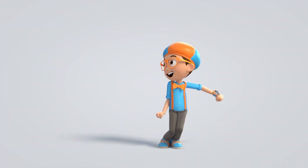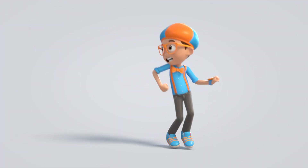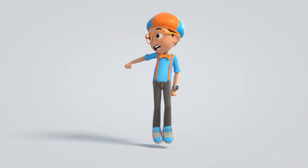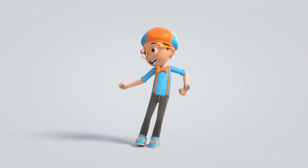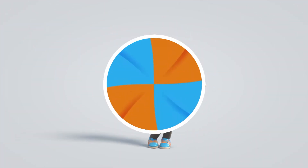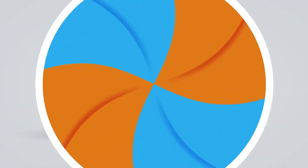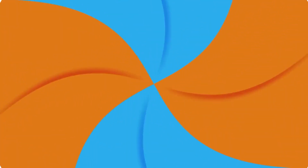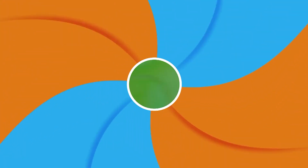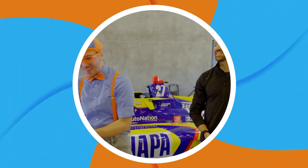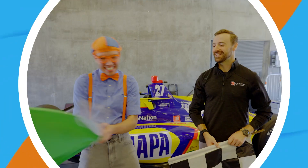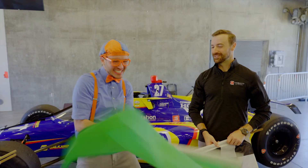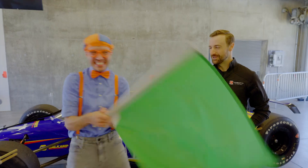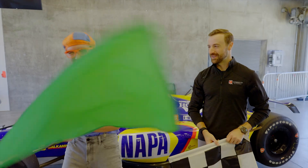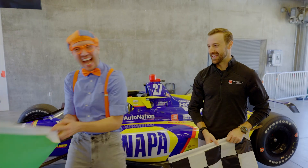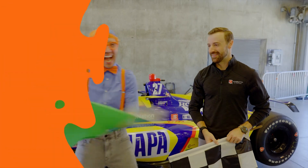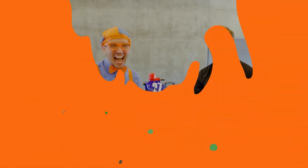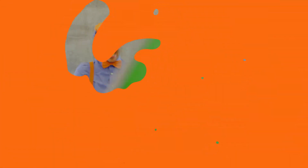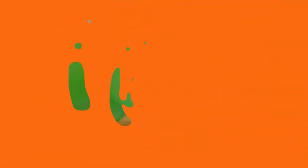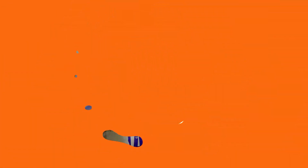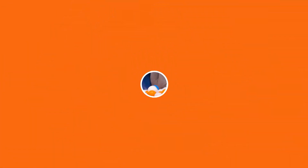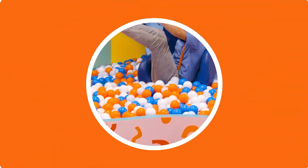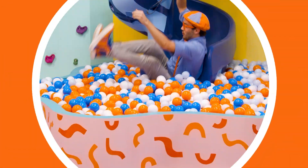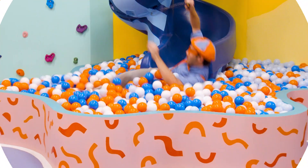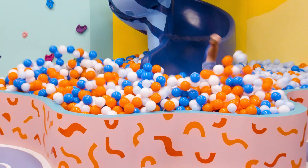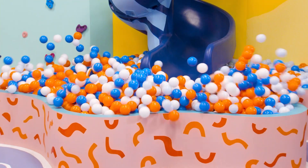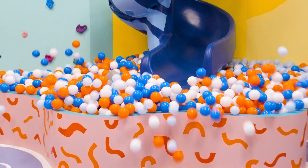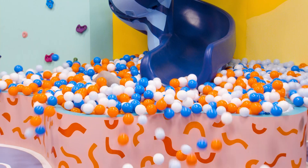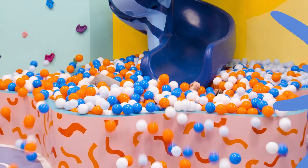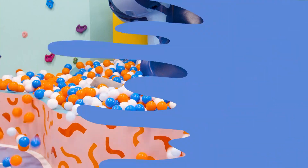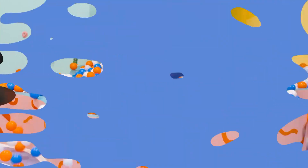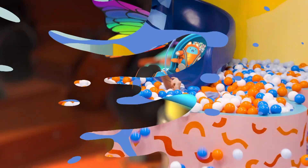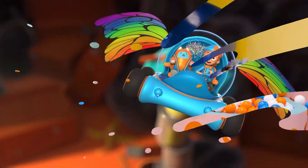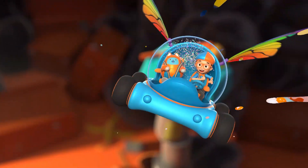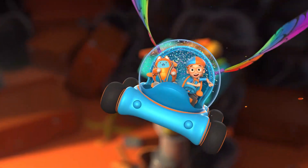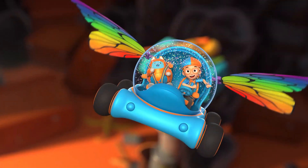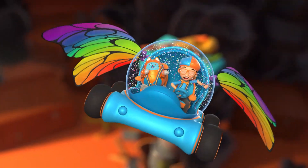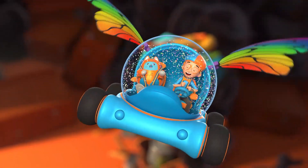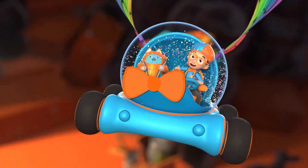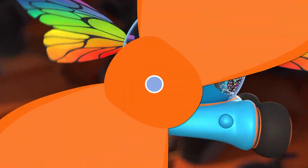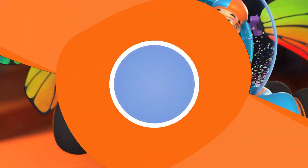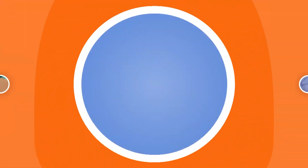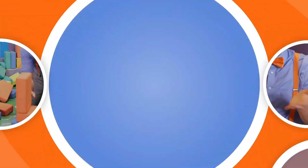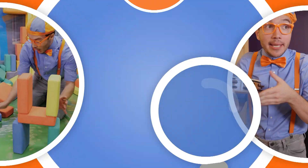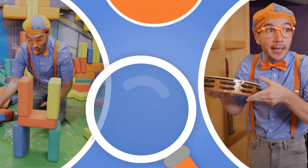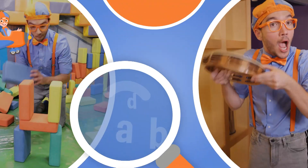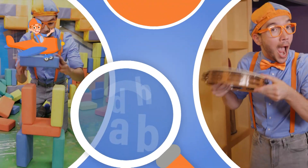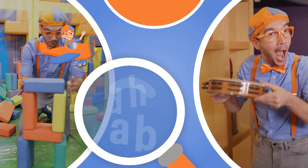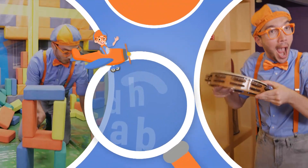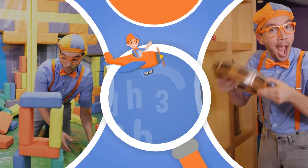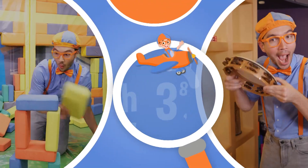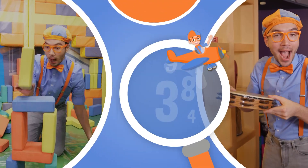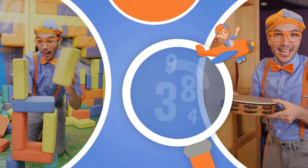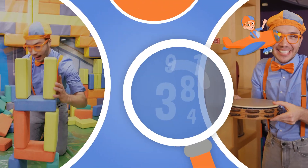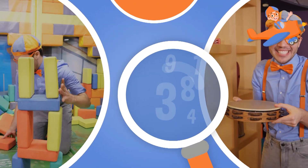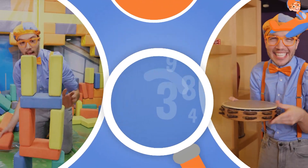Come on, everyone. Let's make learning fun.-L-I-P-I-P-I-P-P-I-I-P-I. So much to learn